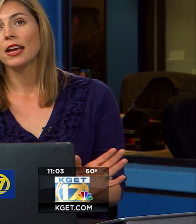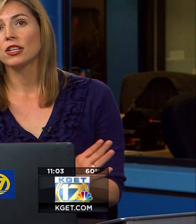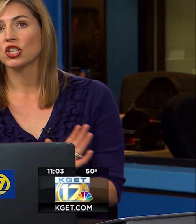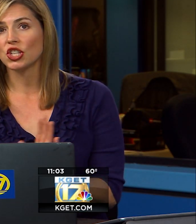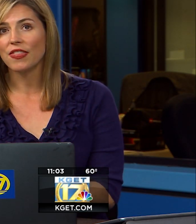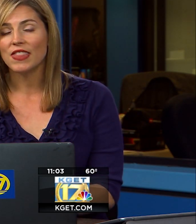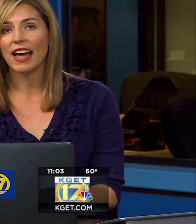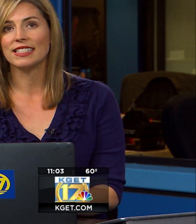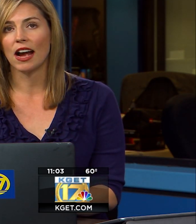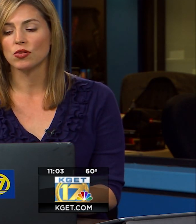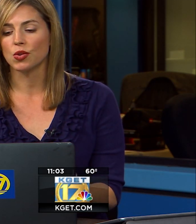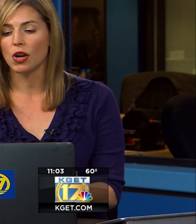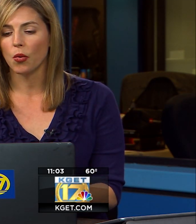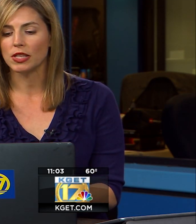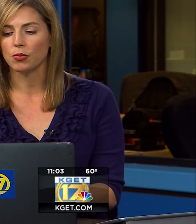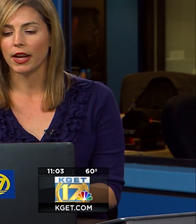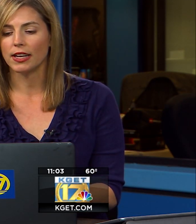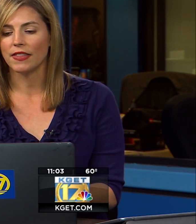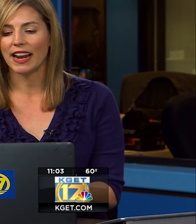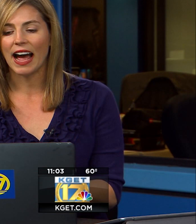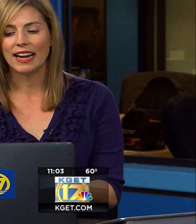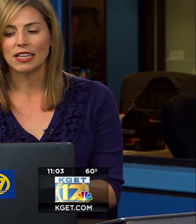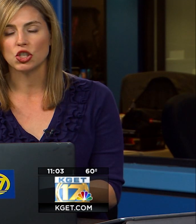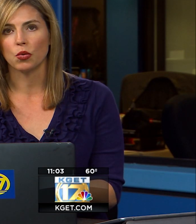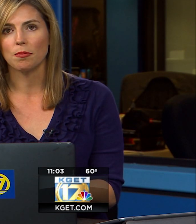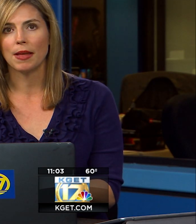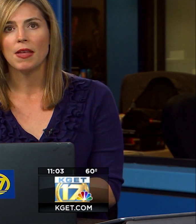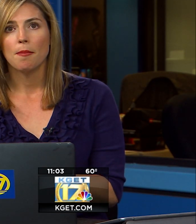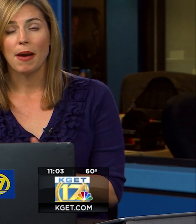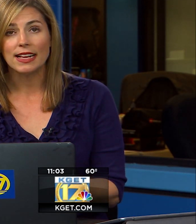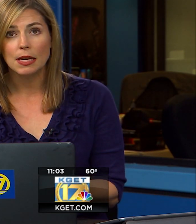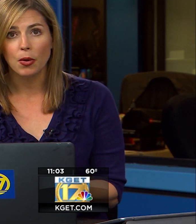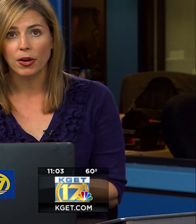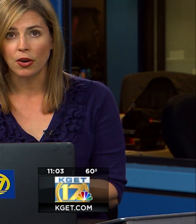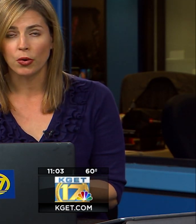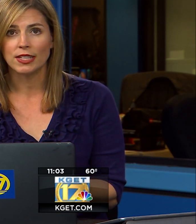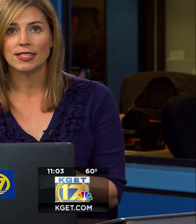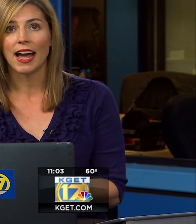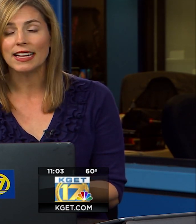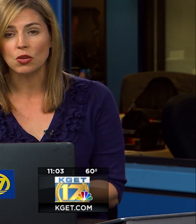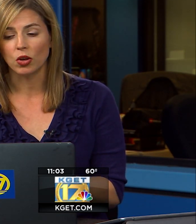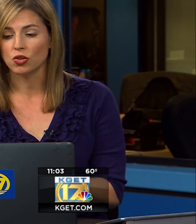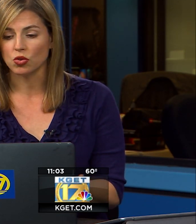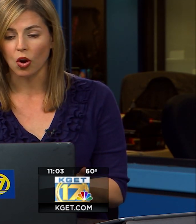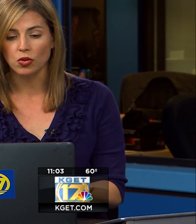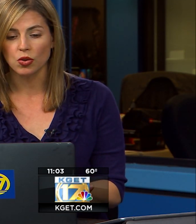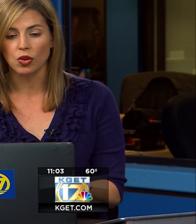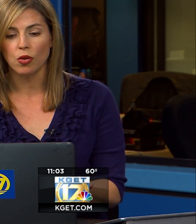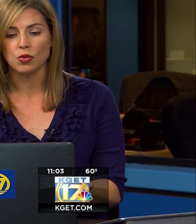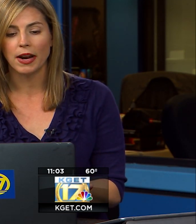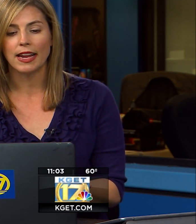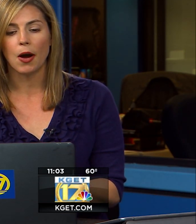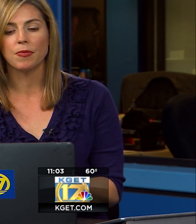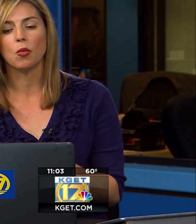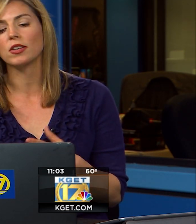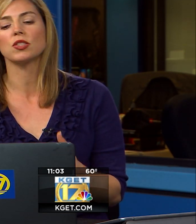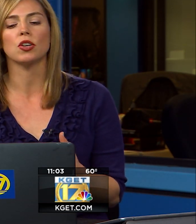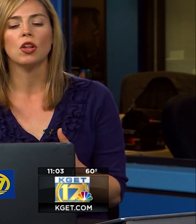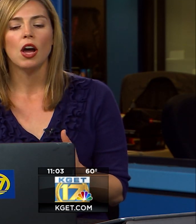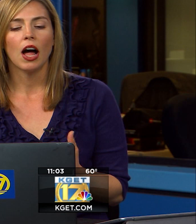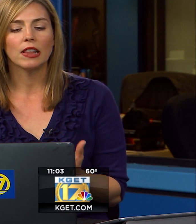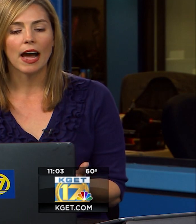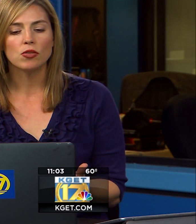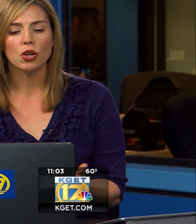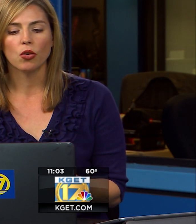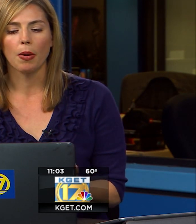may shut that down so no one's playing on that high-touch equipment. Basketball courts, tennis courts, those are also closed right now. You are